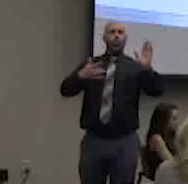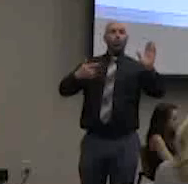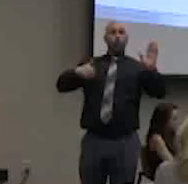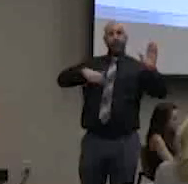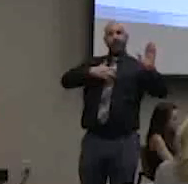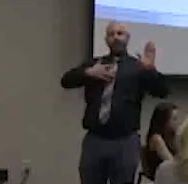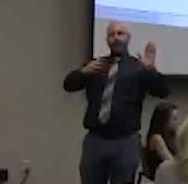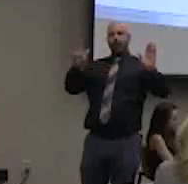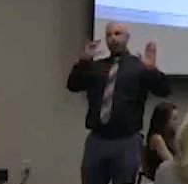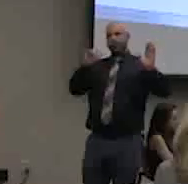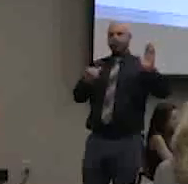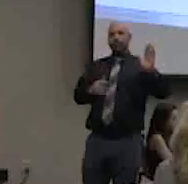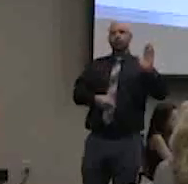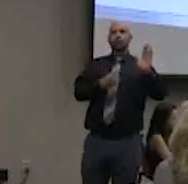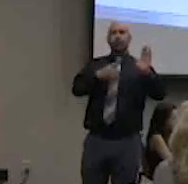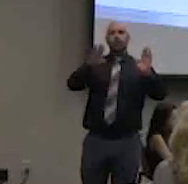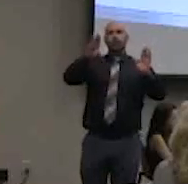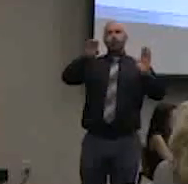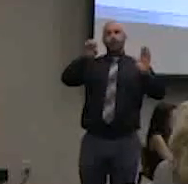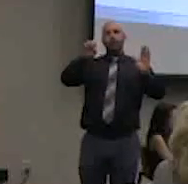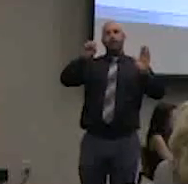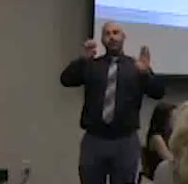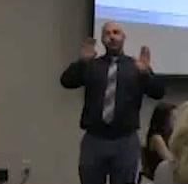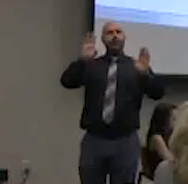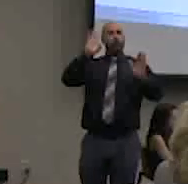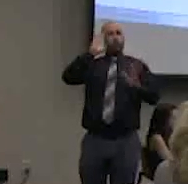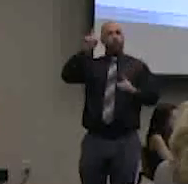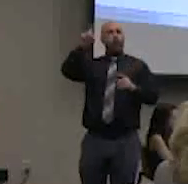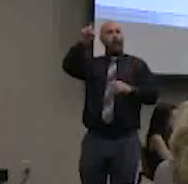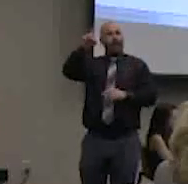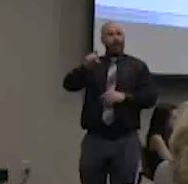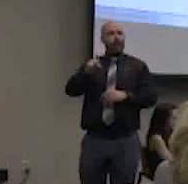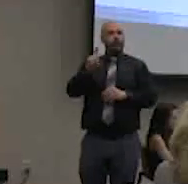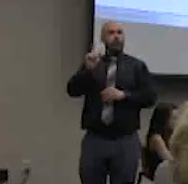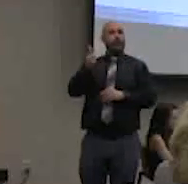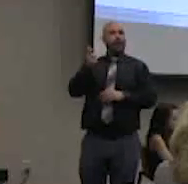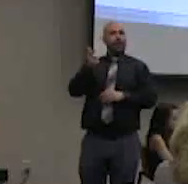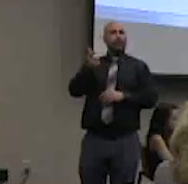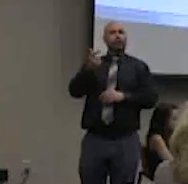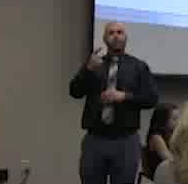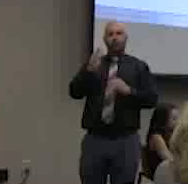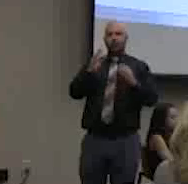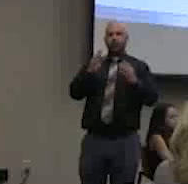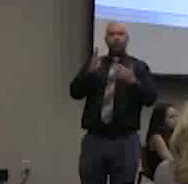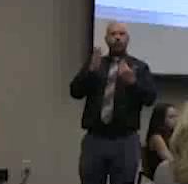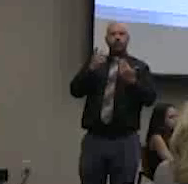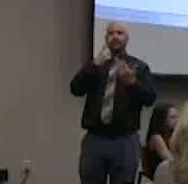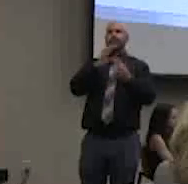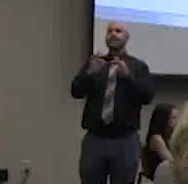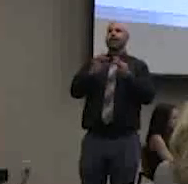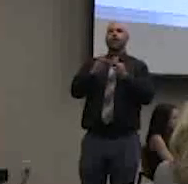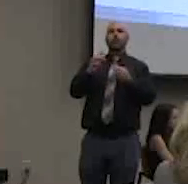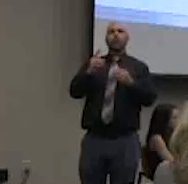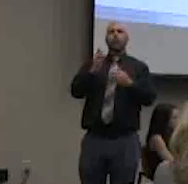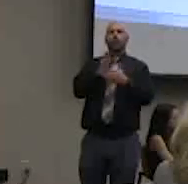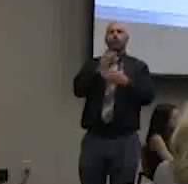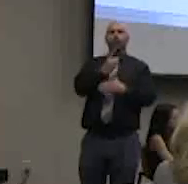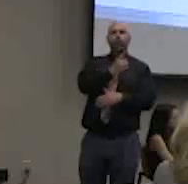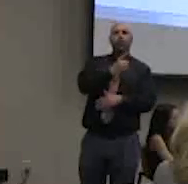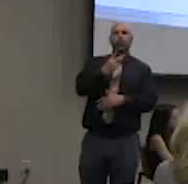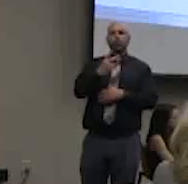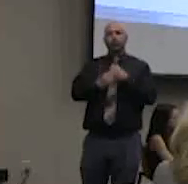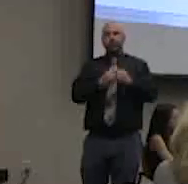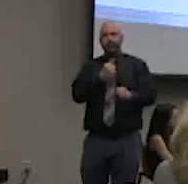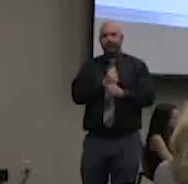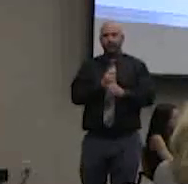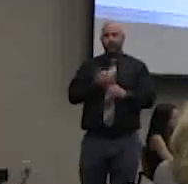likely need to say, we expect over the course of a year, 2 years, here is how we see Ready Starts moving the